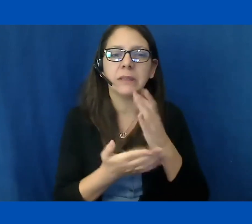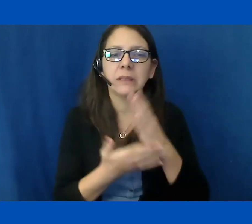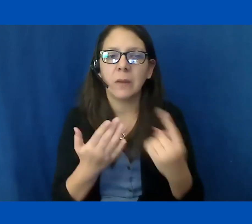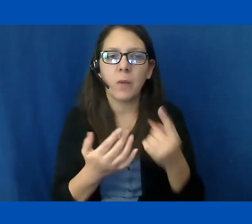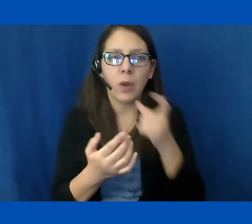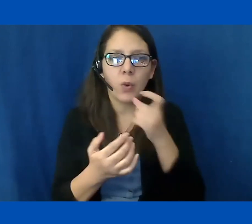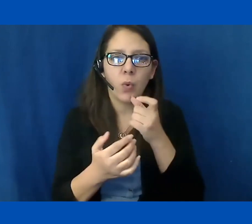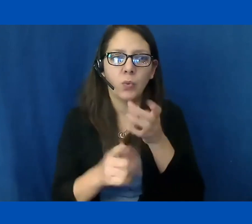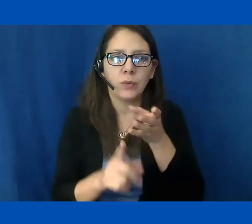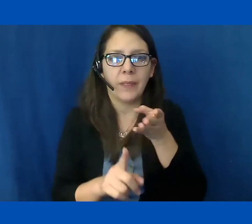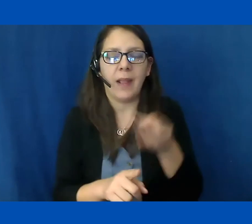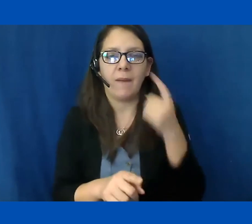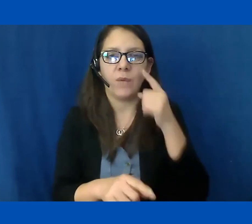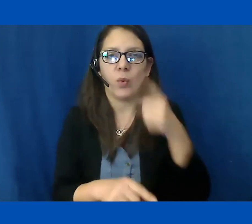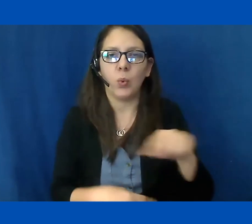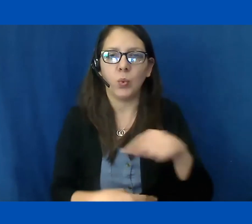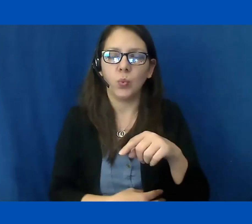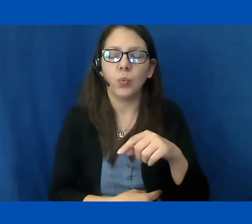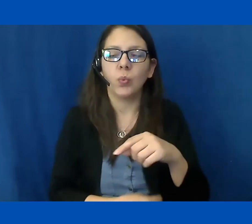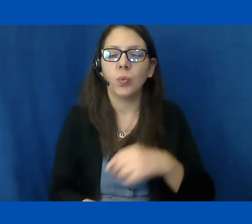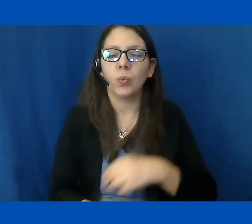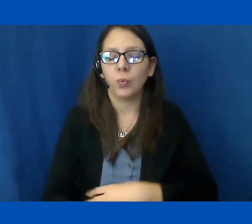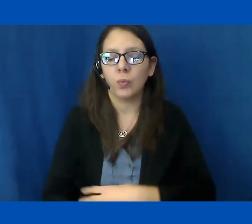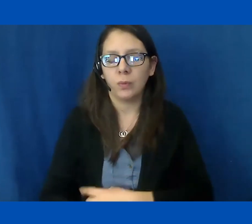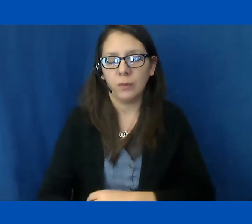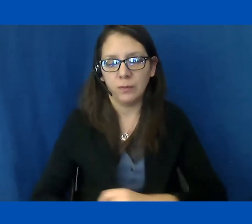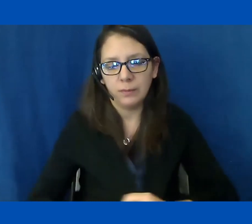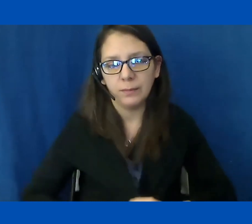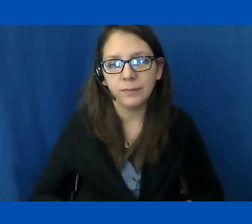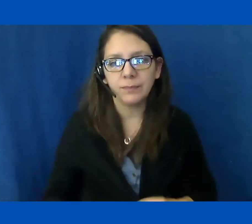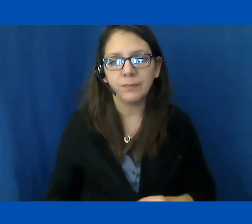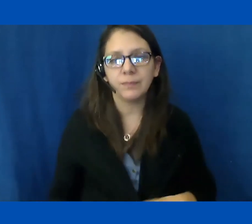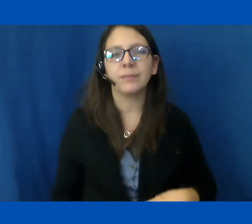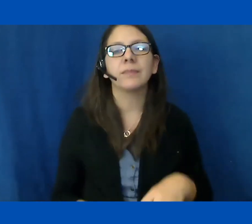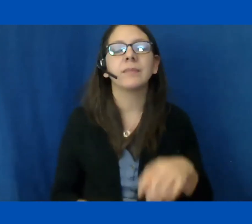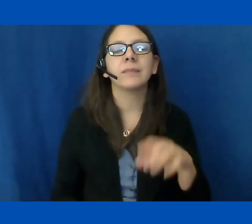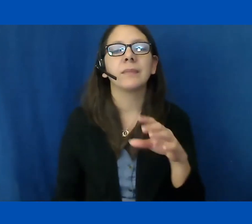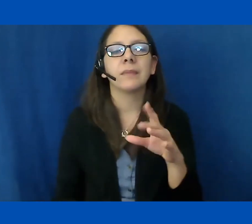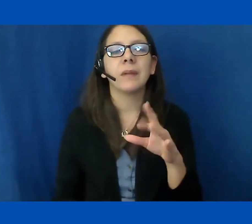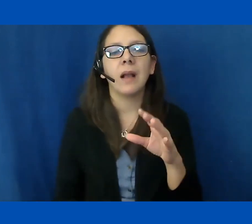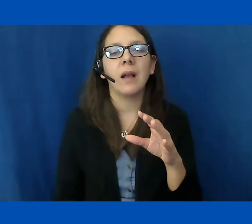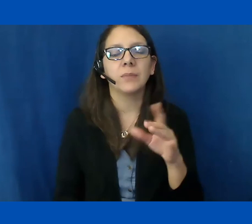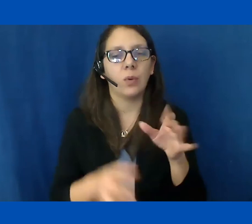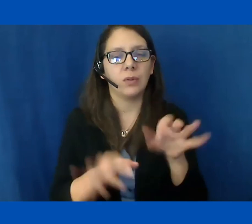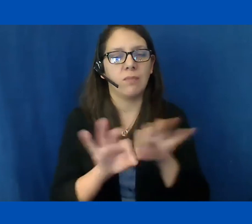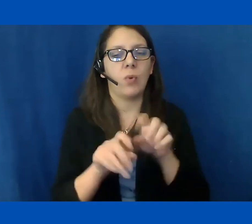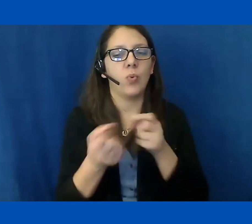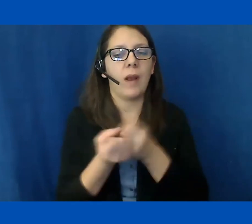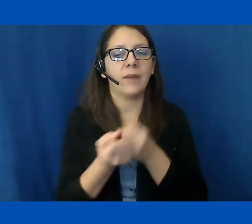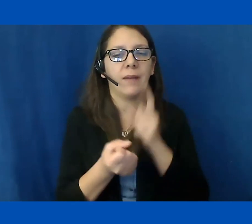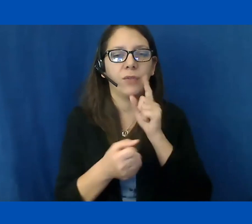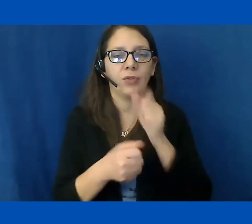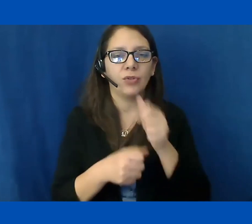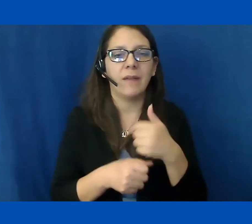for you is when it comes to advocating for yourself. Um, and turns out I didn't finish